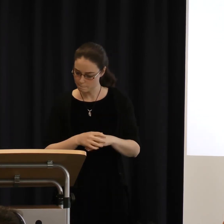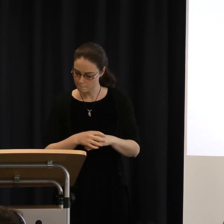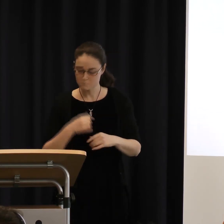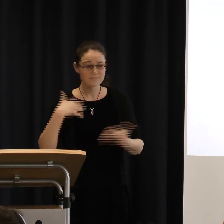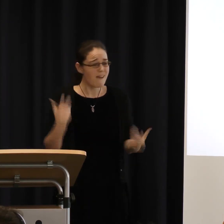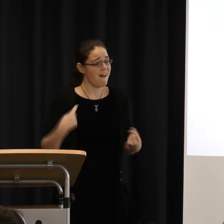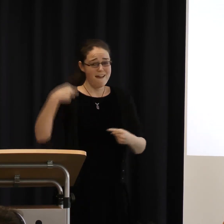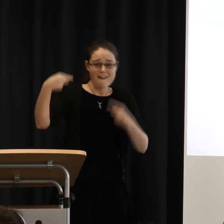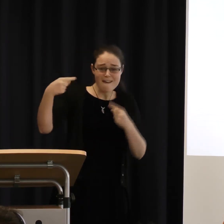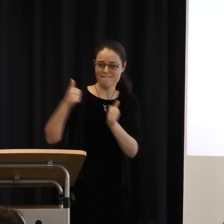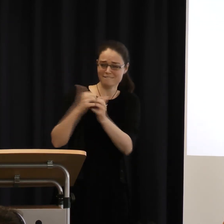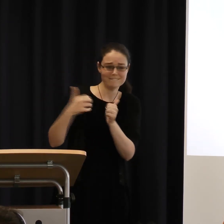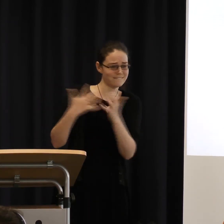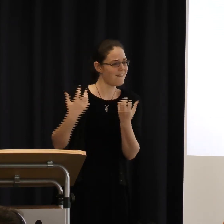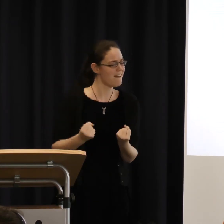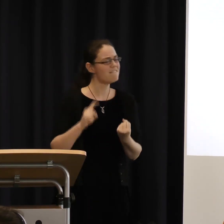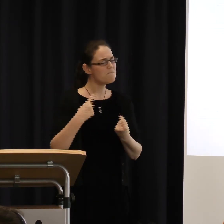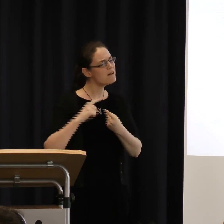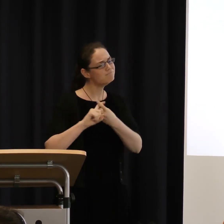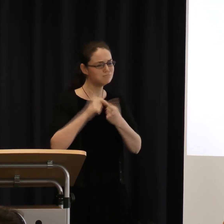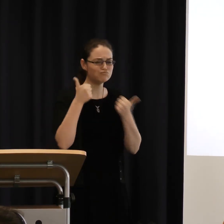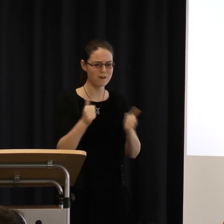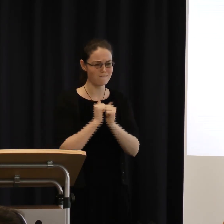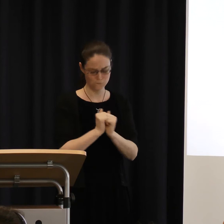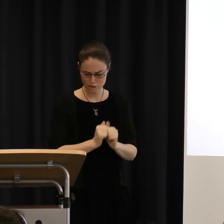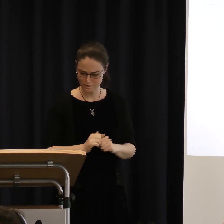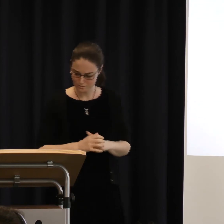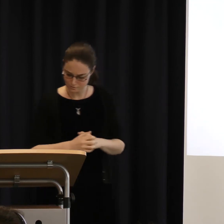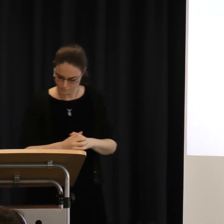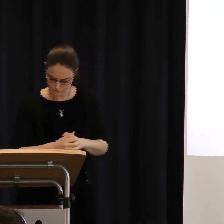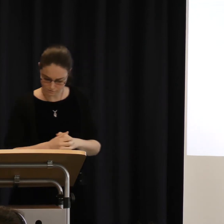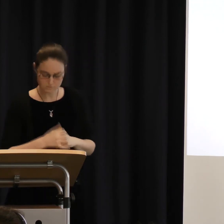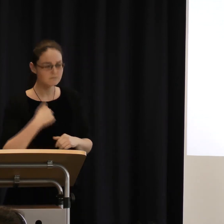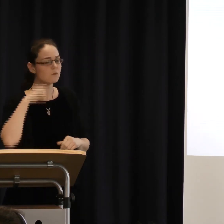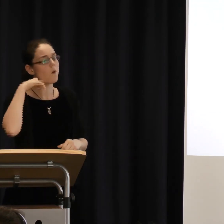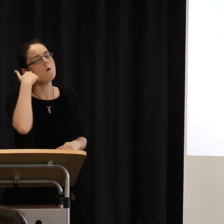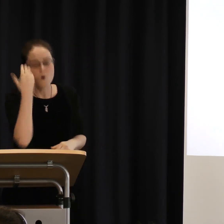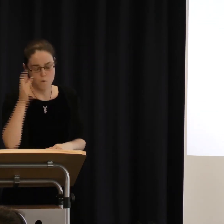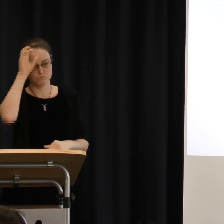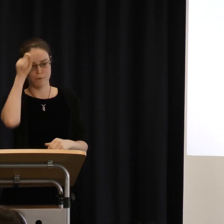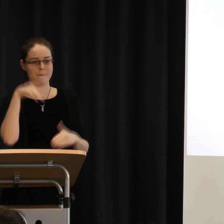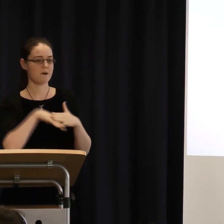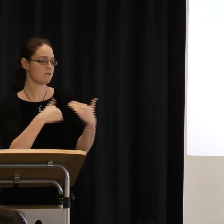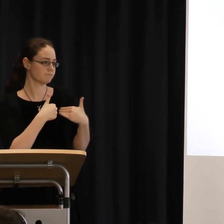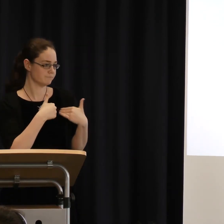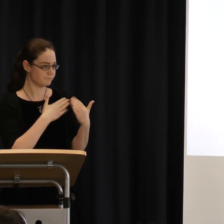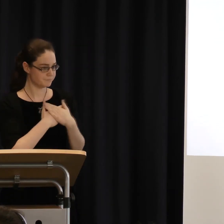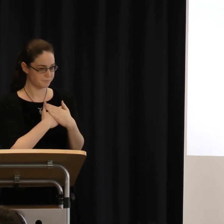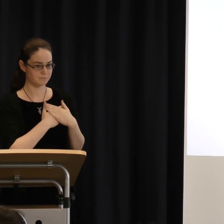And so she learned a lot from John, and that she had arguments and disagreements with him, but regardless, they had a good